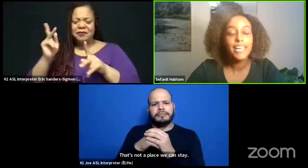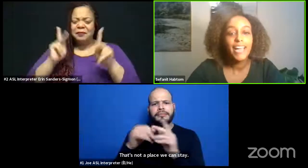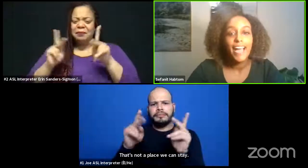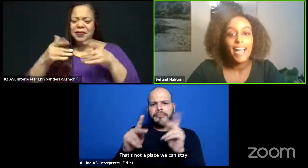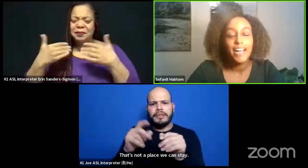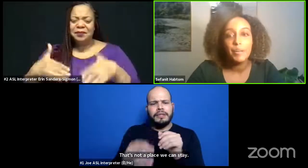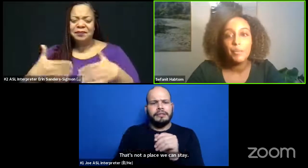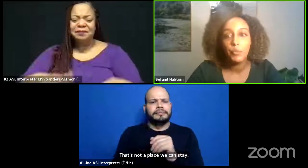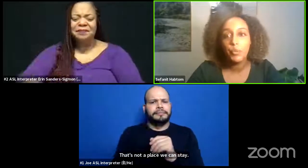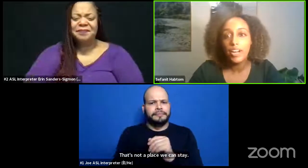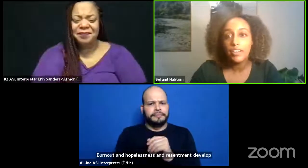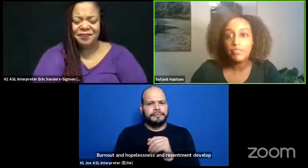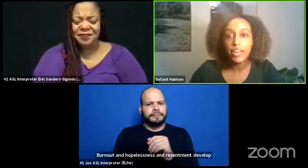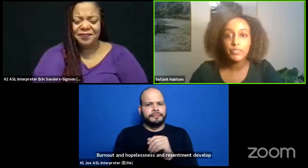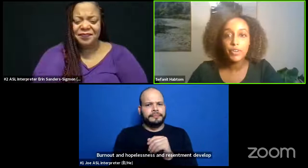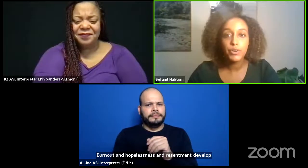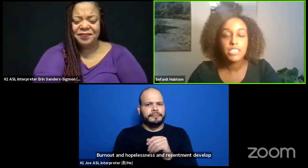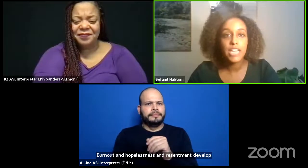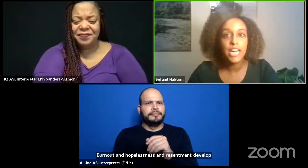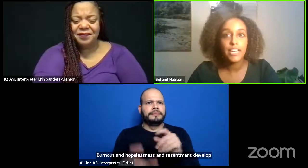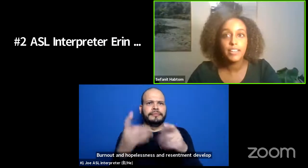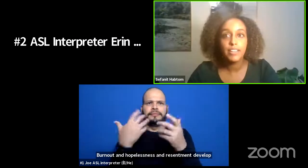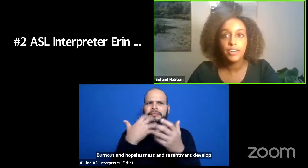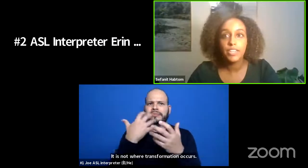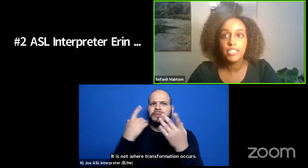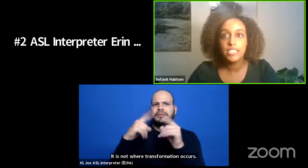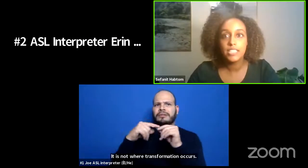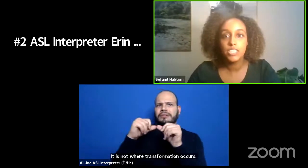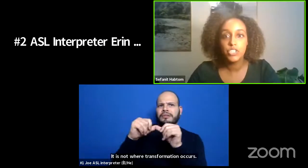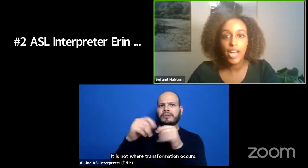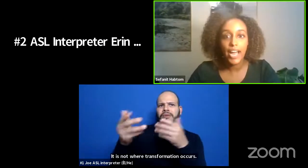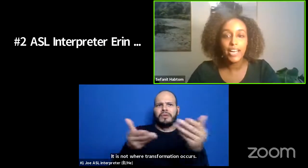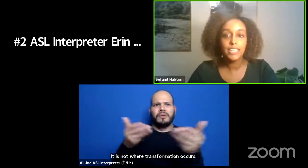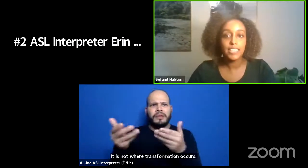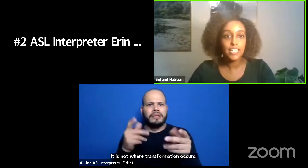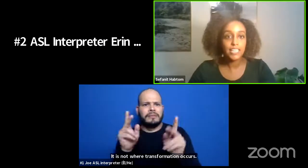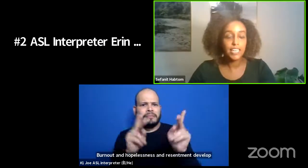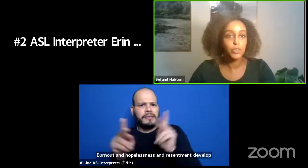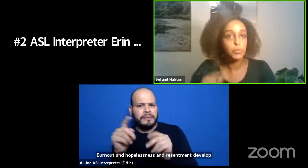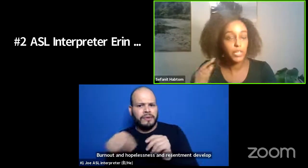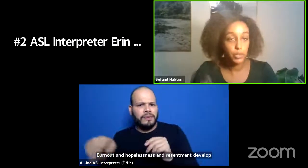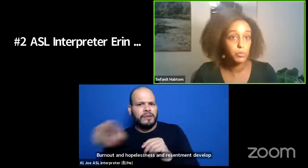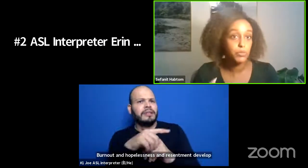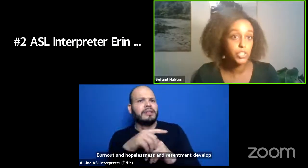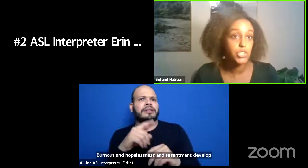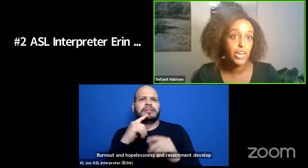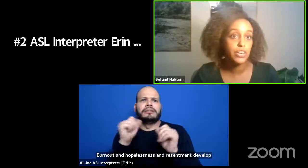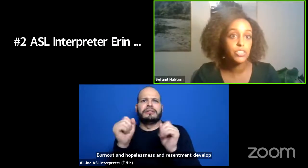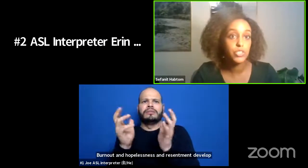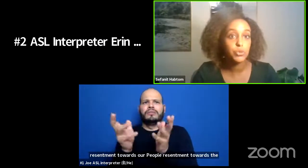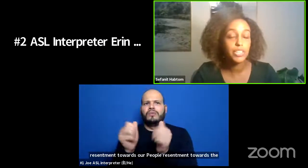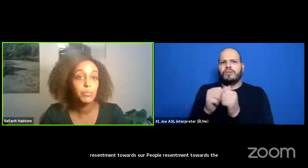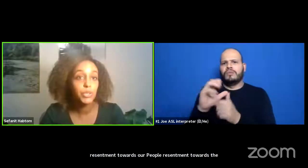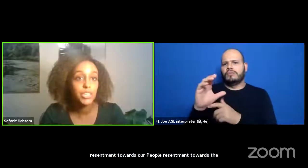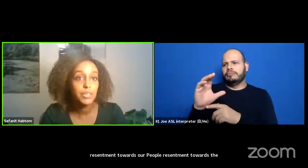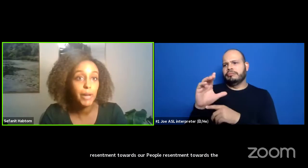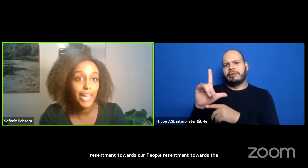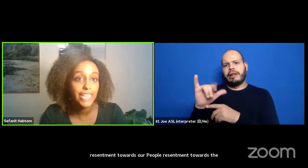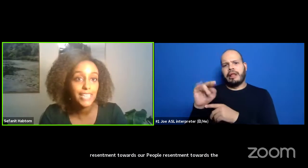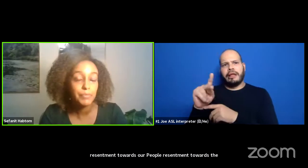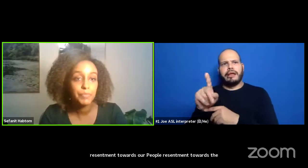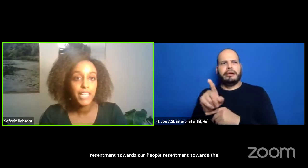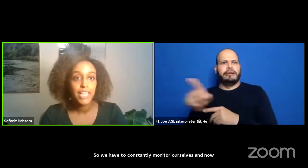well. We want to invite folks, there is in the chat a link, it'll be reshared to a